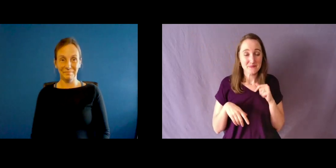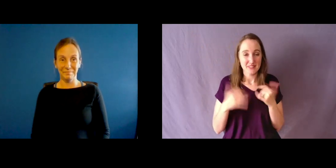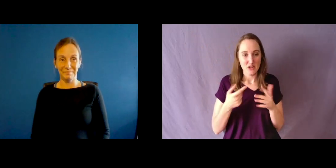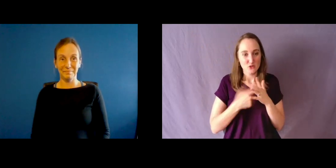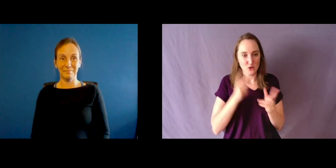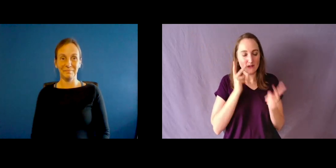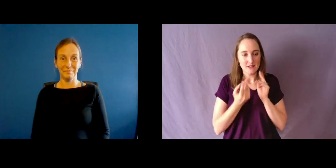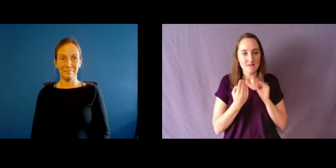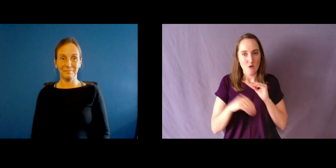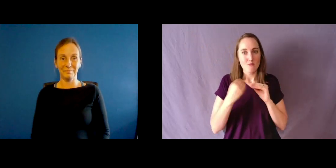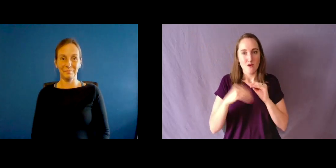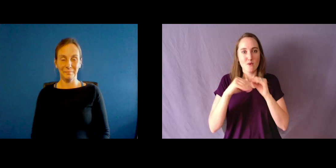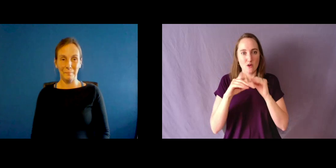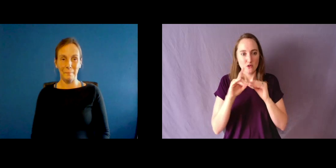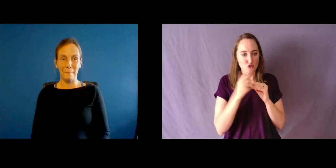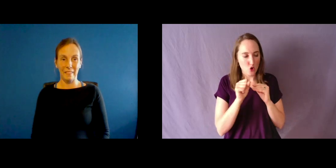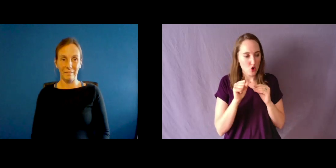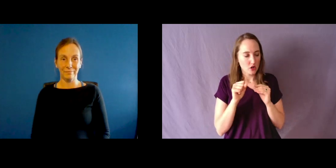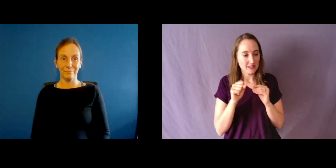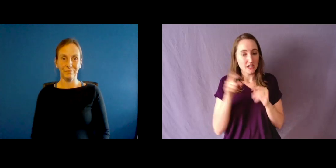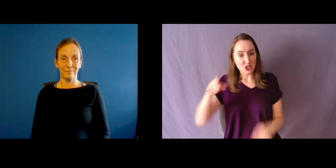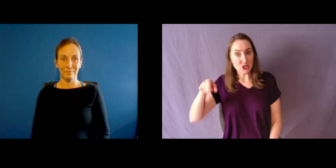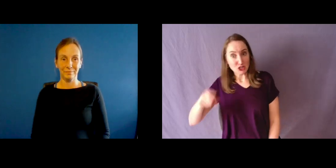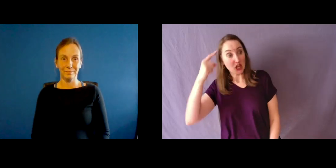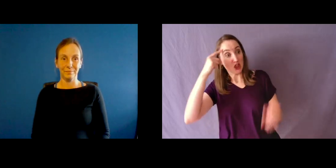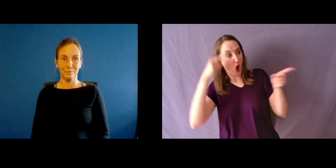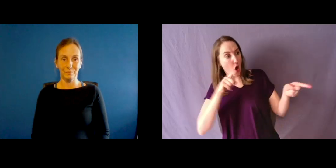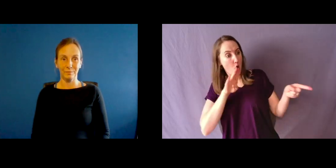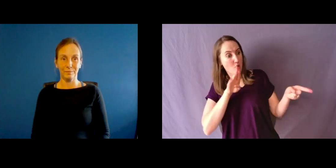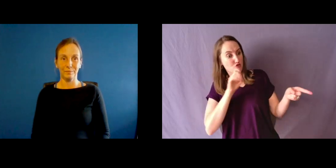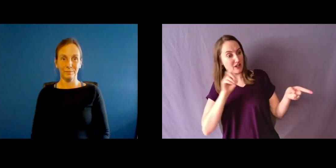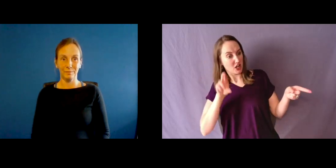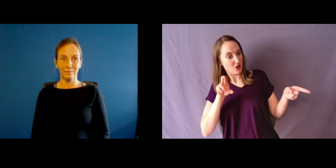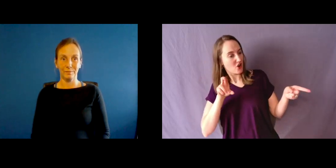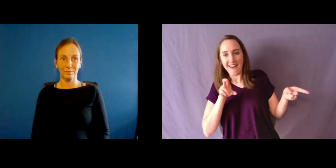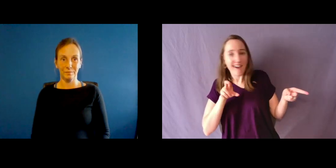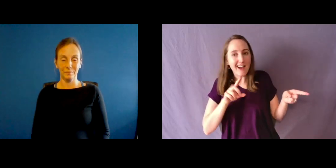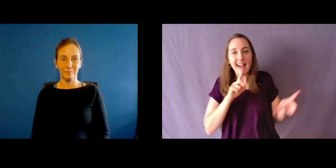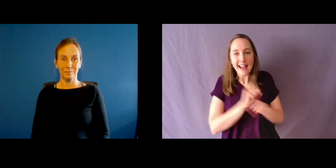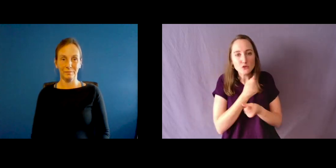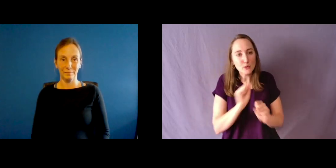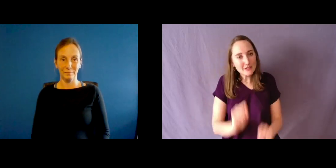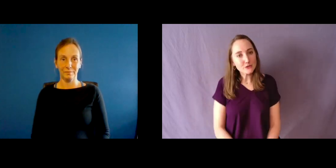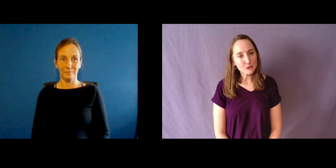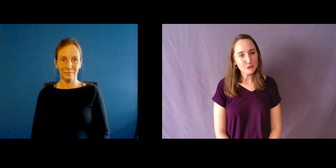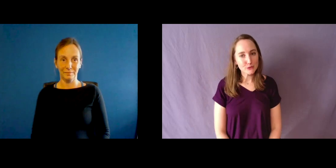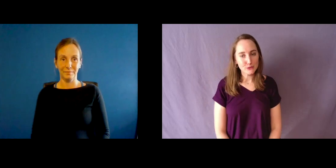more dogs, and more dogs that she thought were from breeders, but they're actually rescue dogs. And so she kind